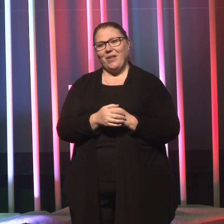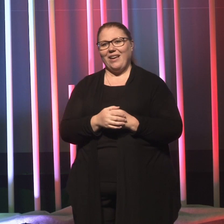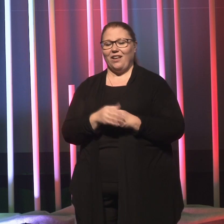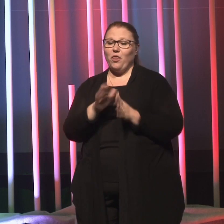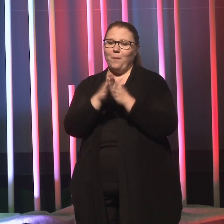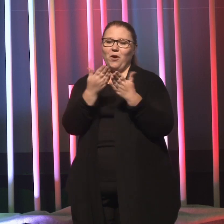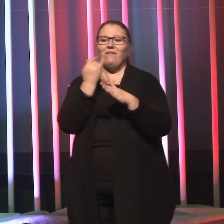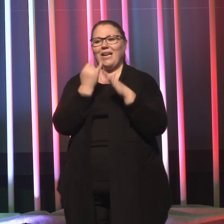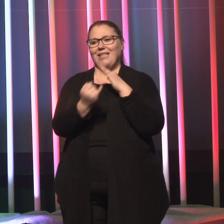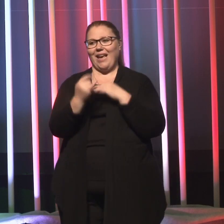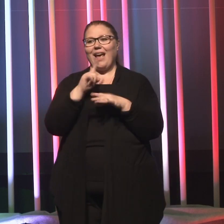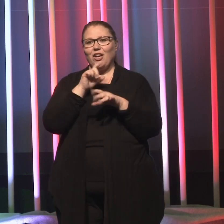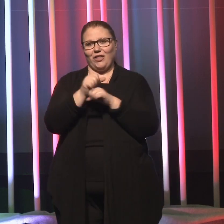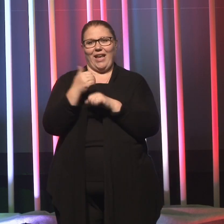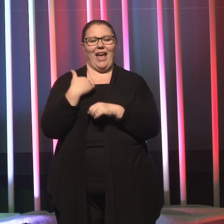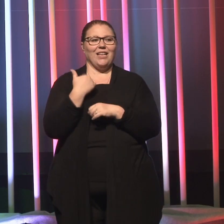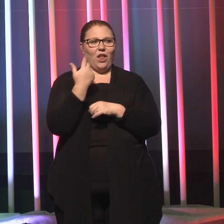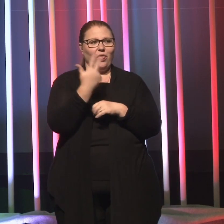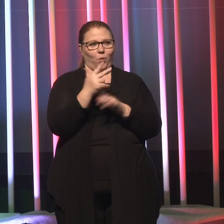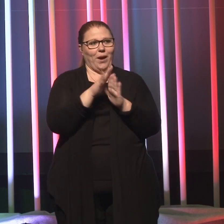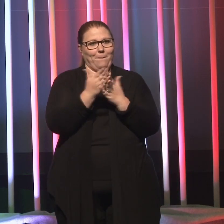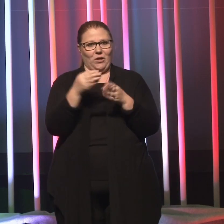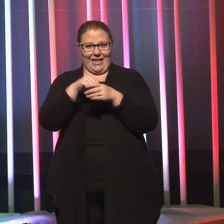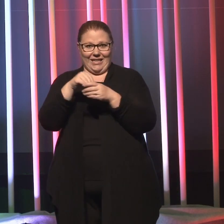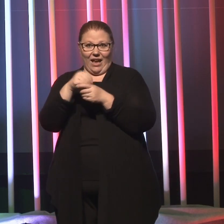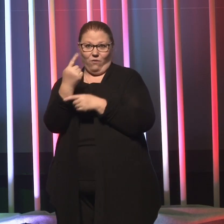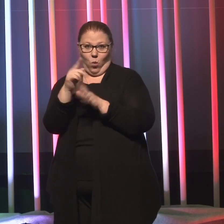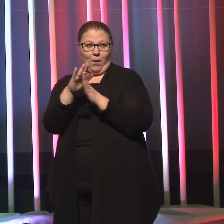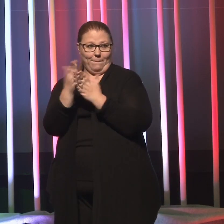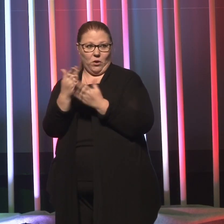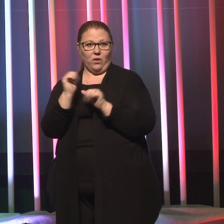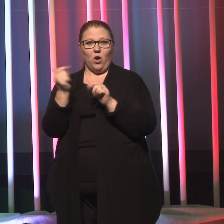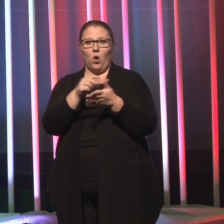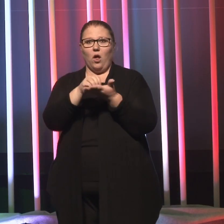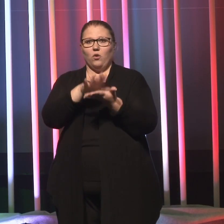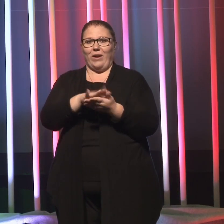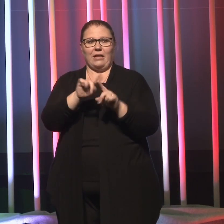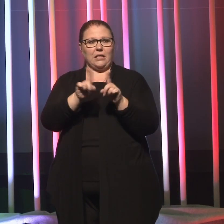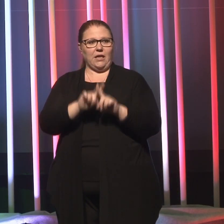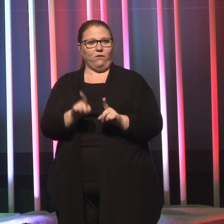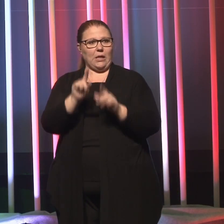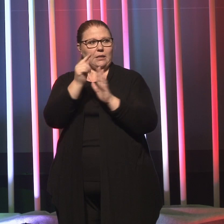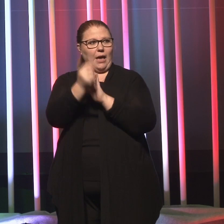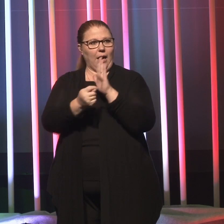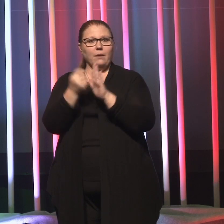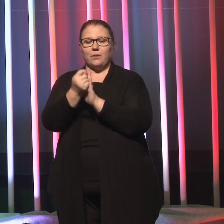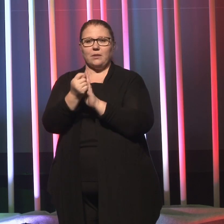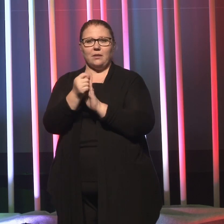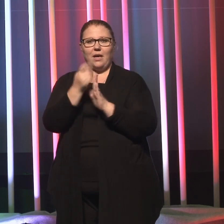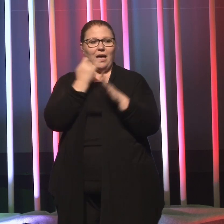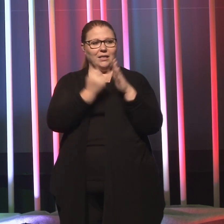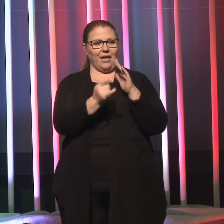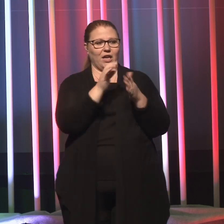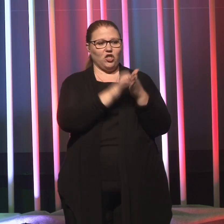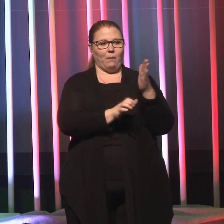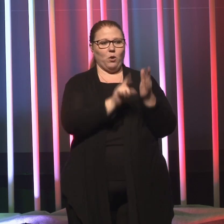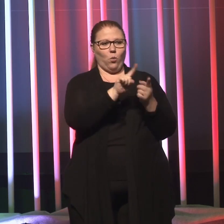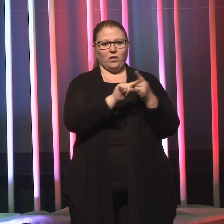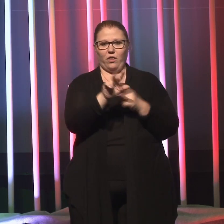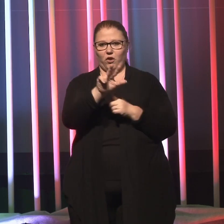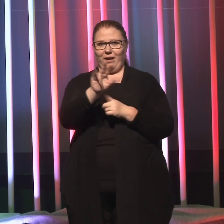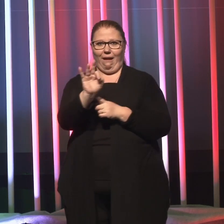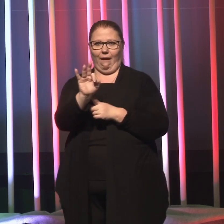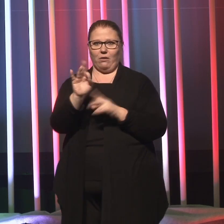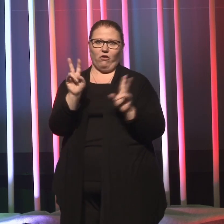3 books within that one book. They're all written at different time periods, And Isaiah 1 through 39, we'll call it